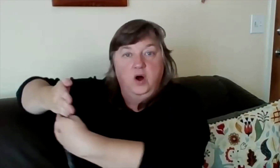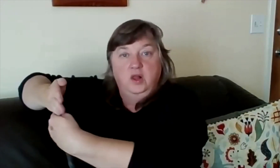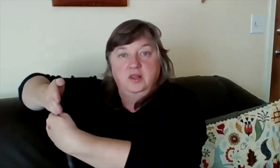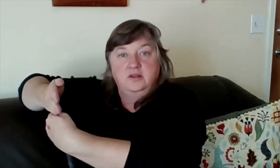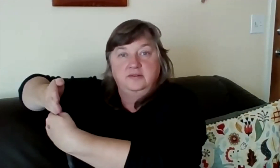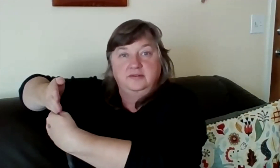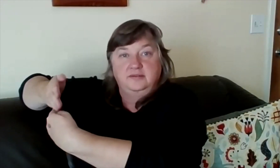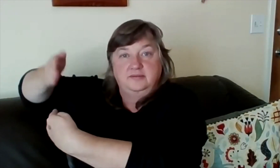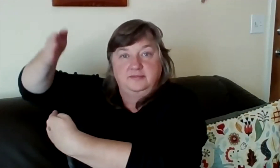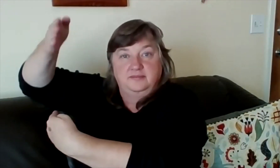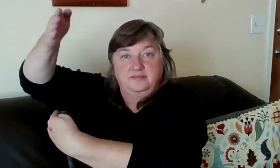wall,